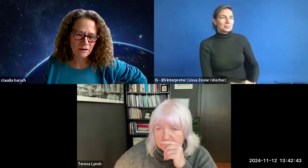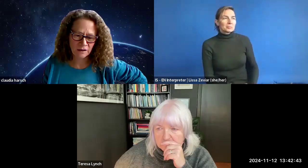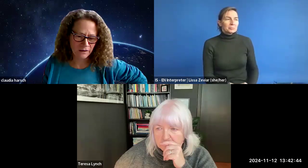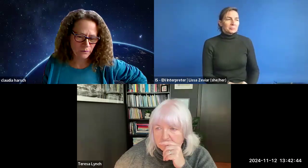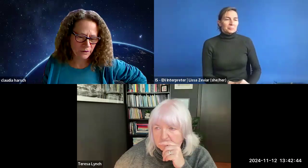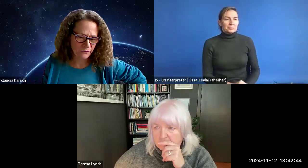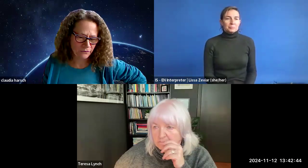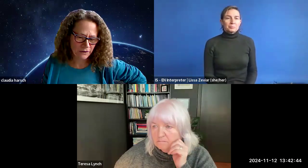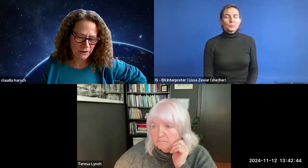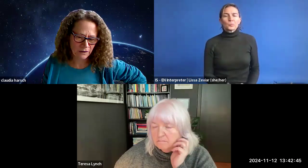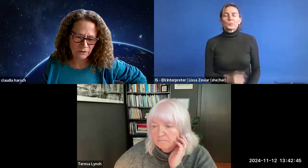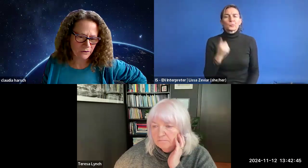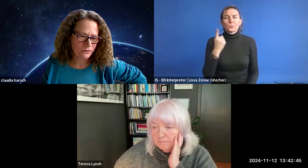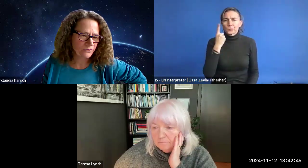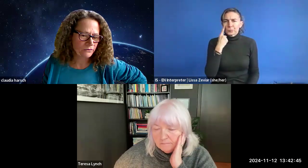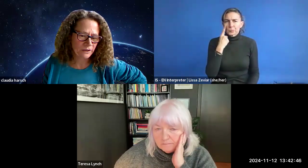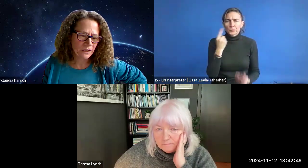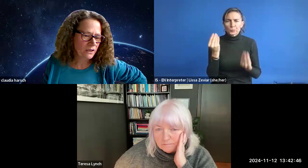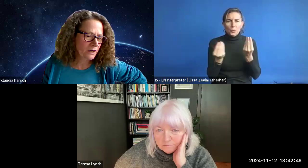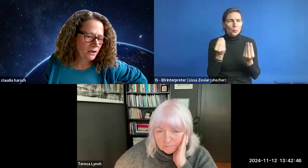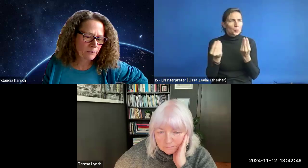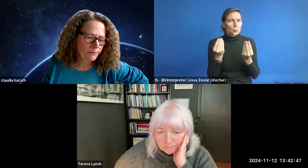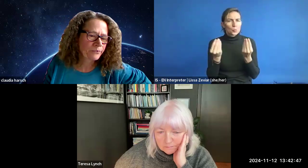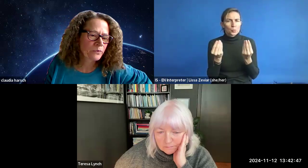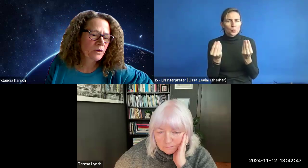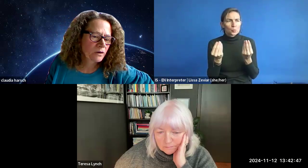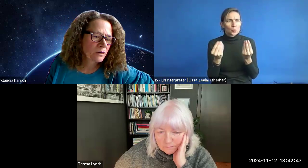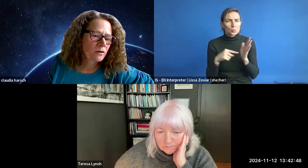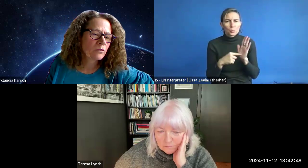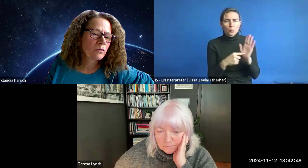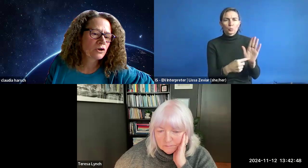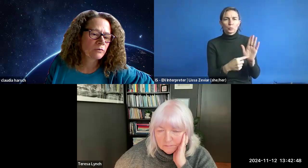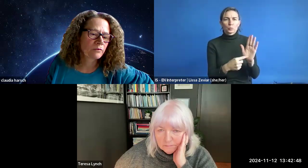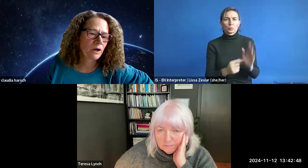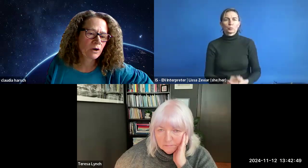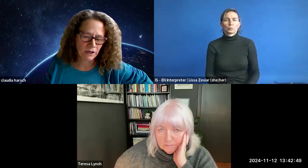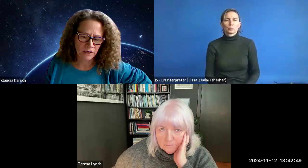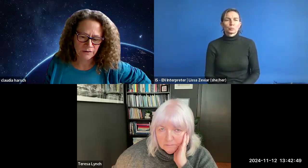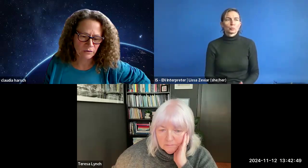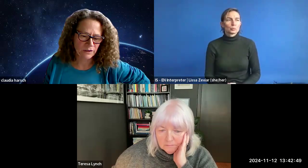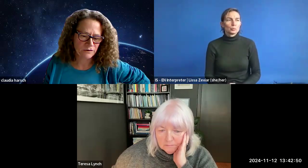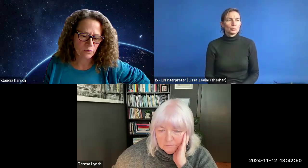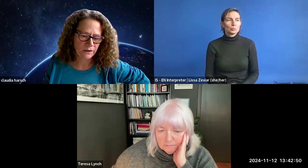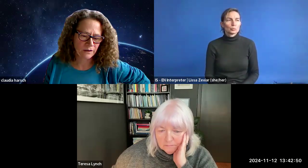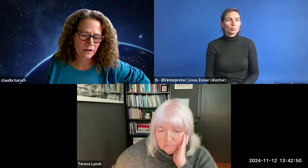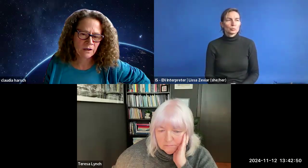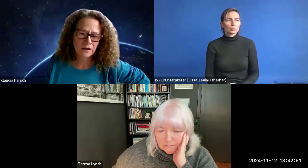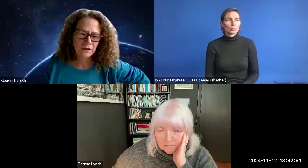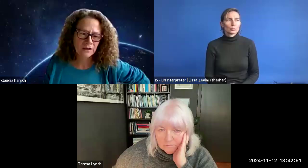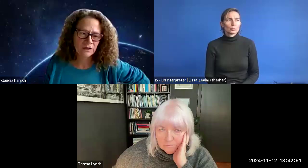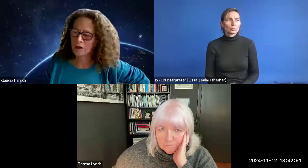Let me find out how to do that. Bildschirm 2. Okay, let's do it this